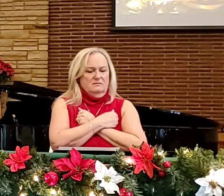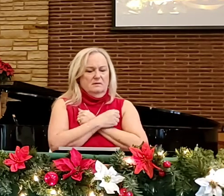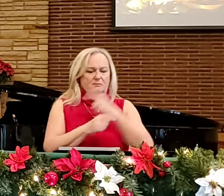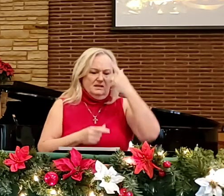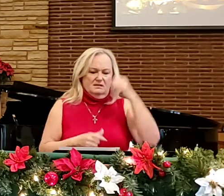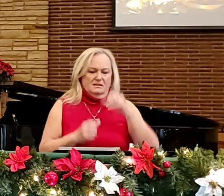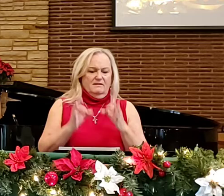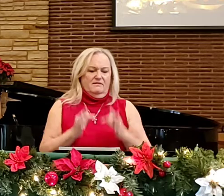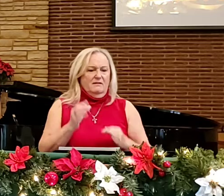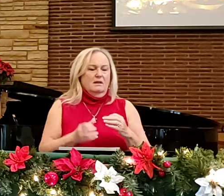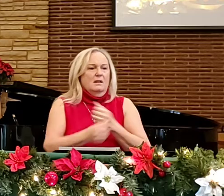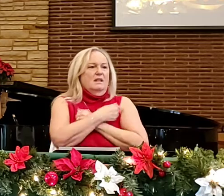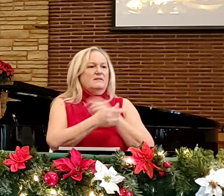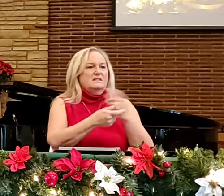Because if love is a gift, you can't earn it.